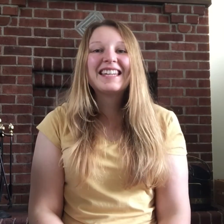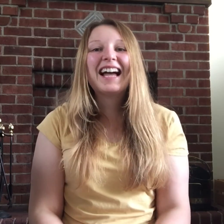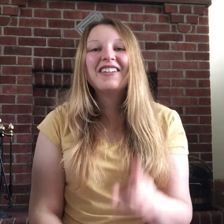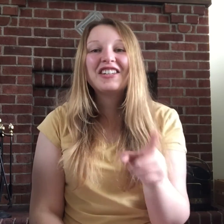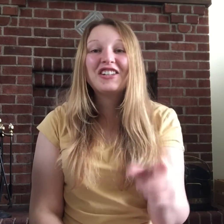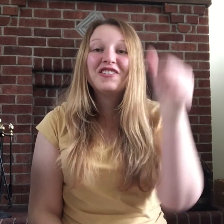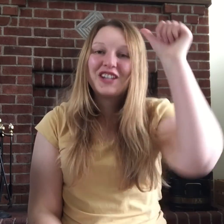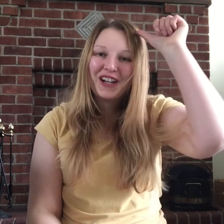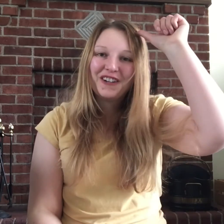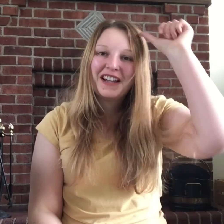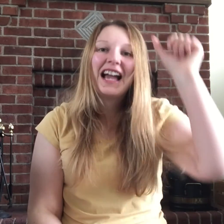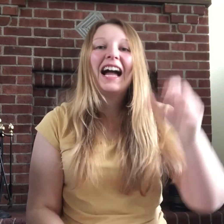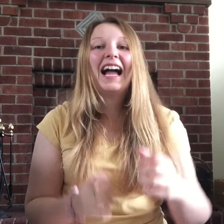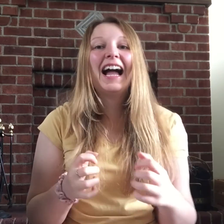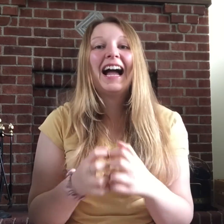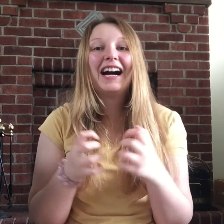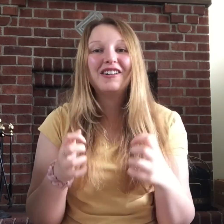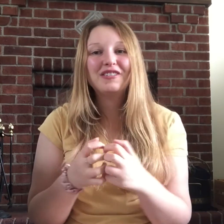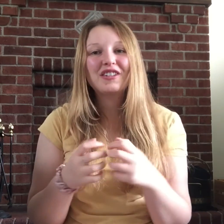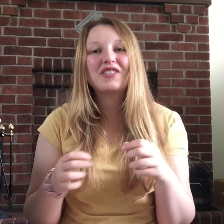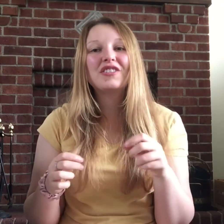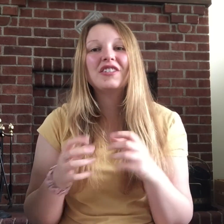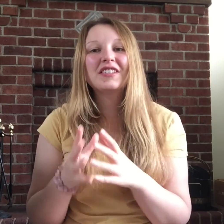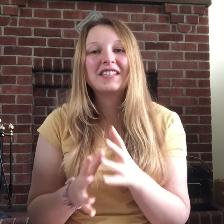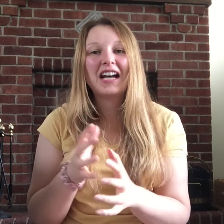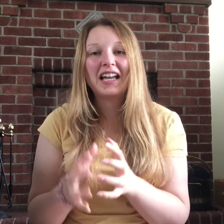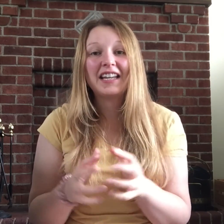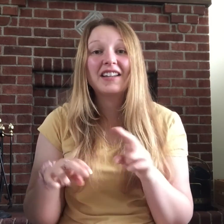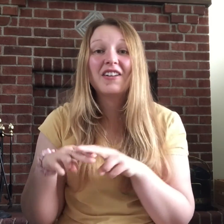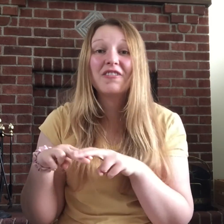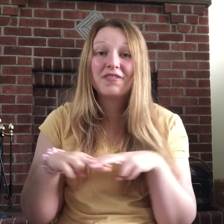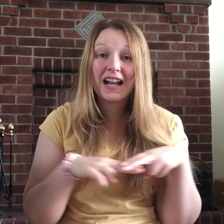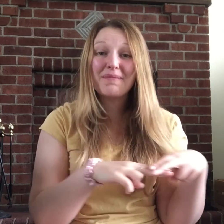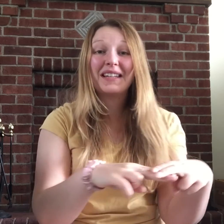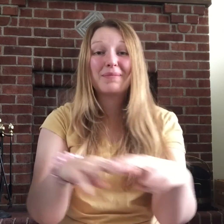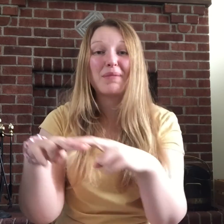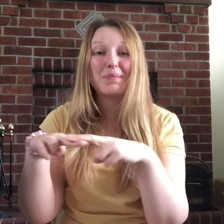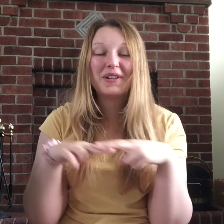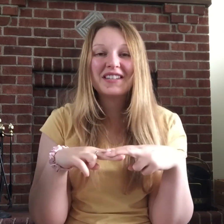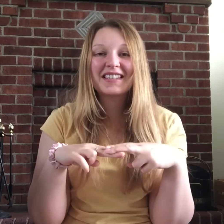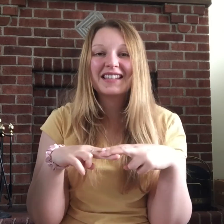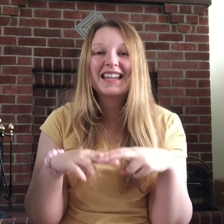Now you know how to sign family members.